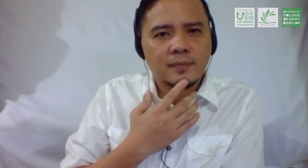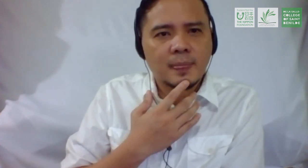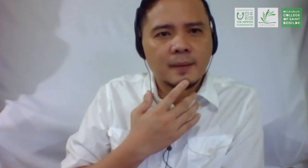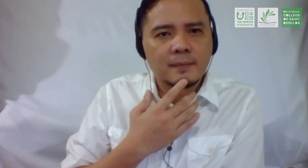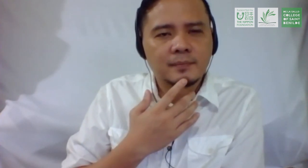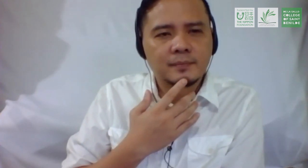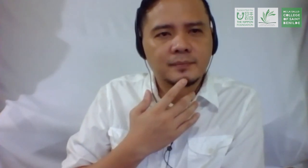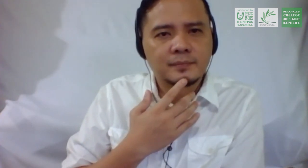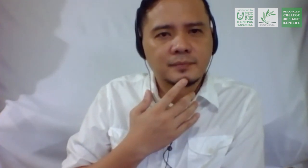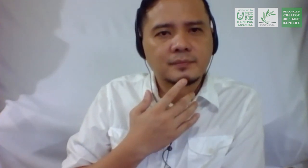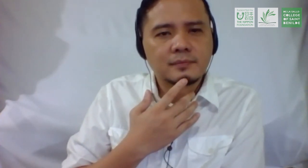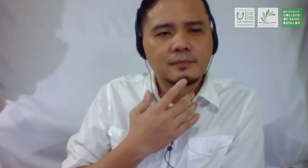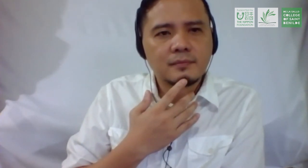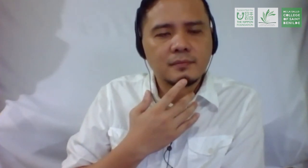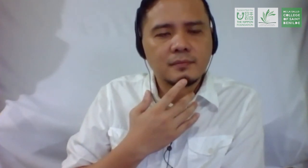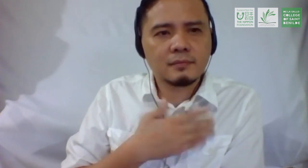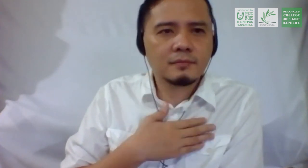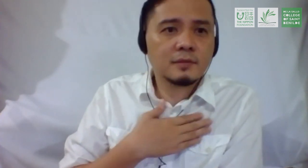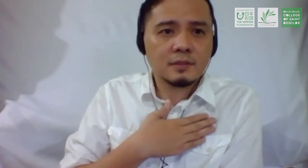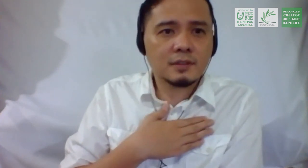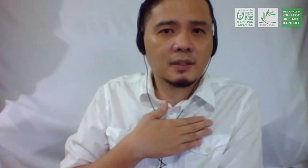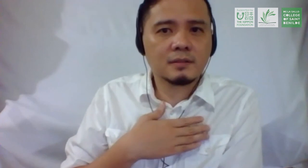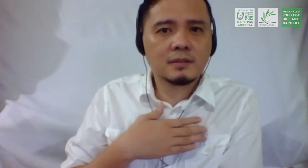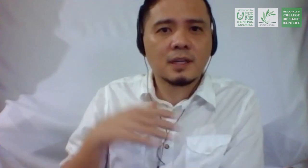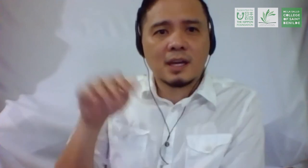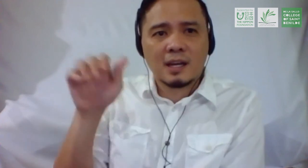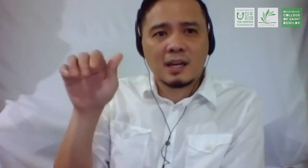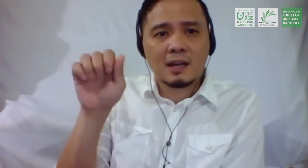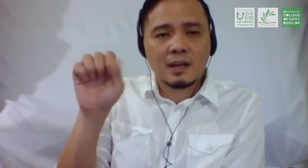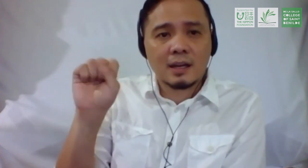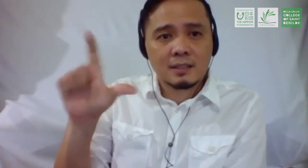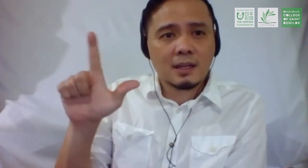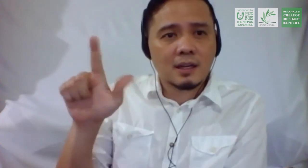it looks like enjoy, but I don't know what it means in Filipino Sign Language.